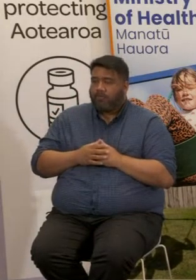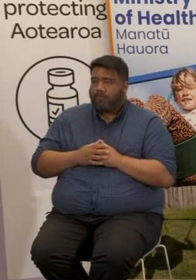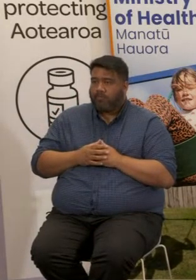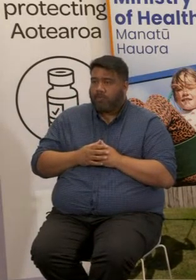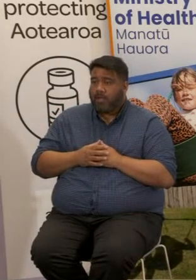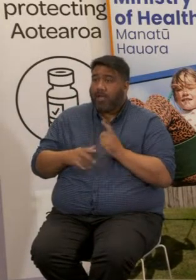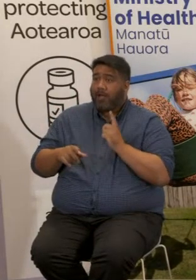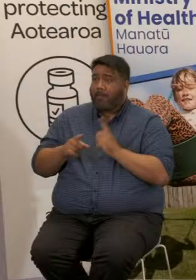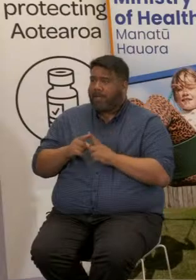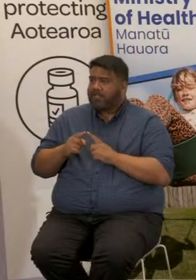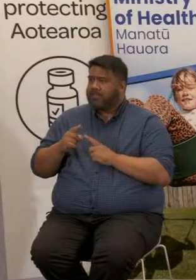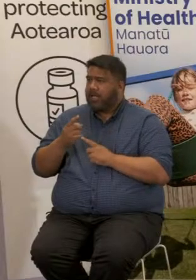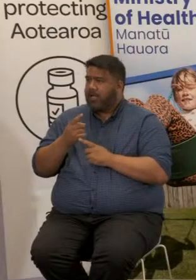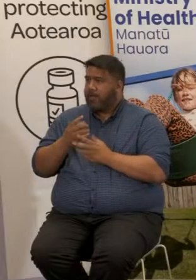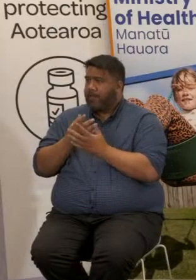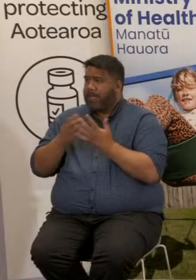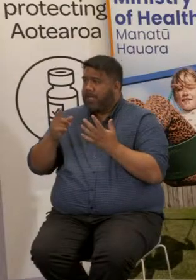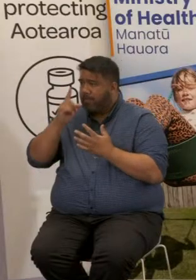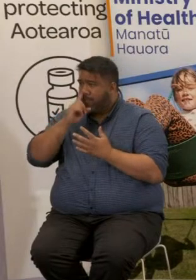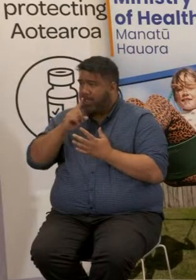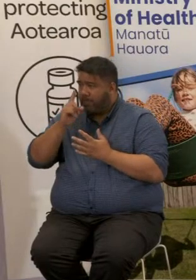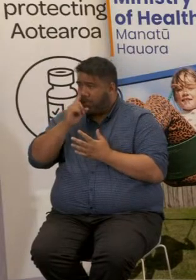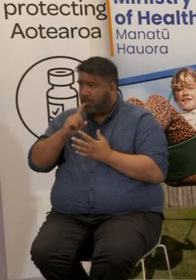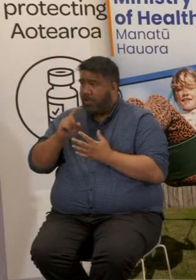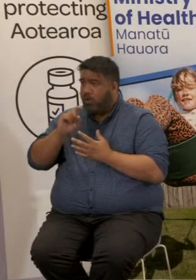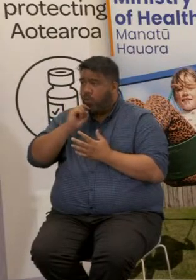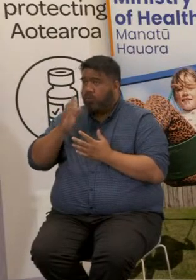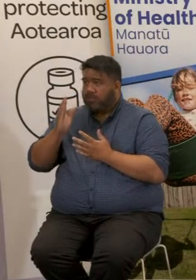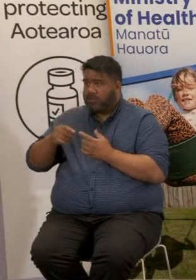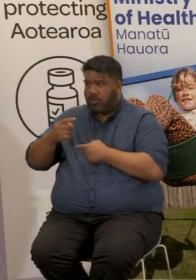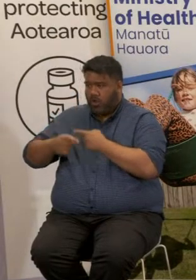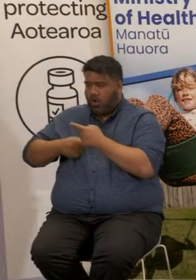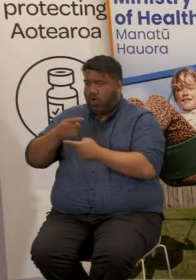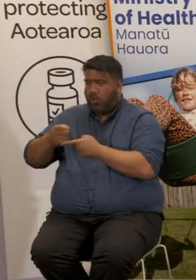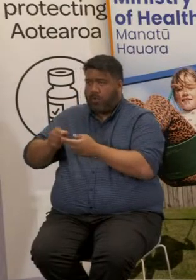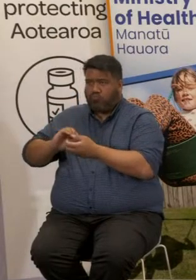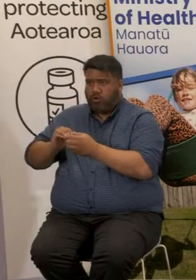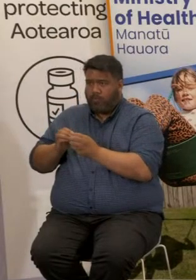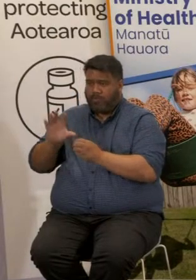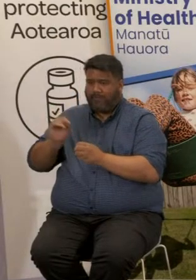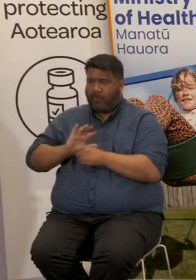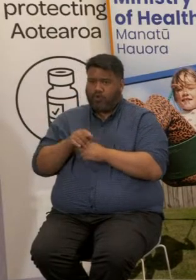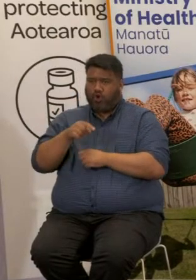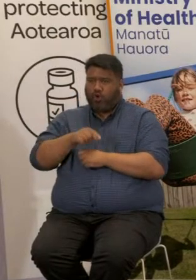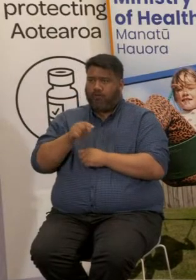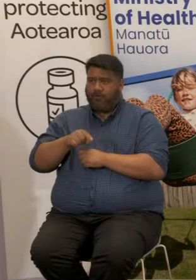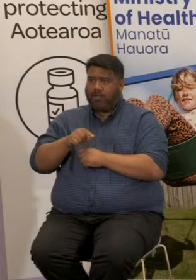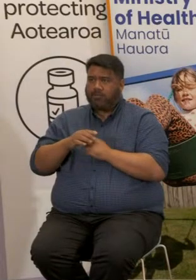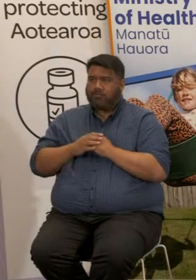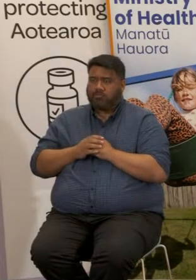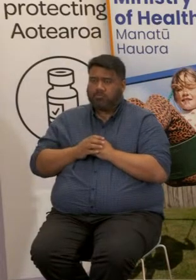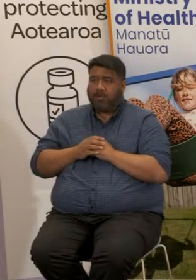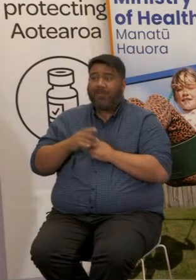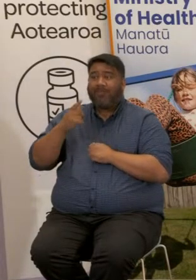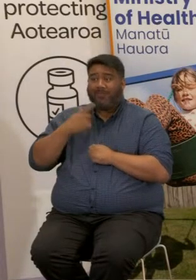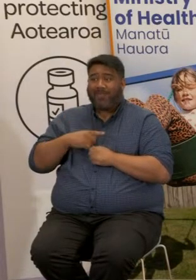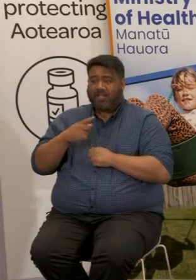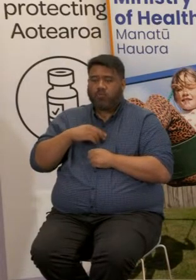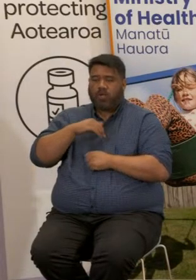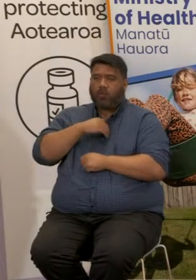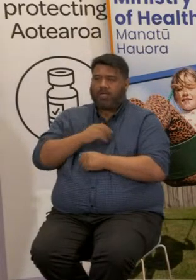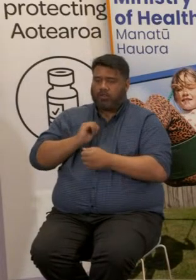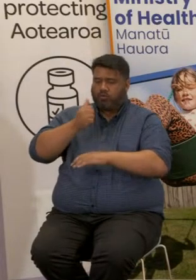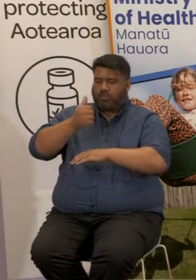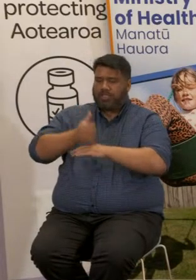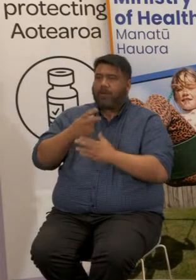to 6 months and longer after having COVID. So that is why we need a vaccination program going forward.